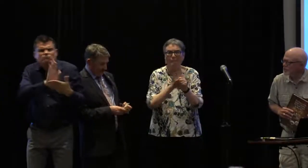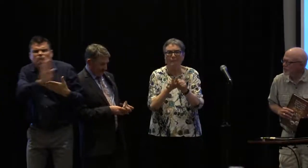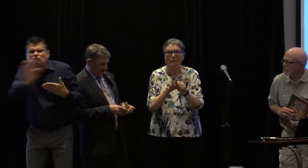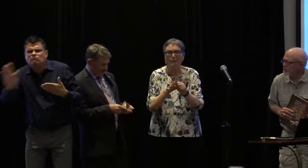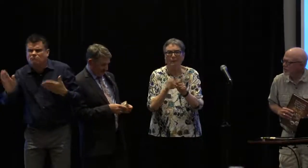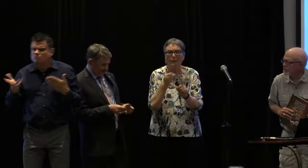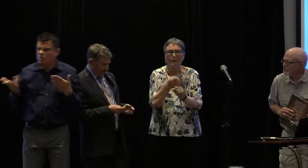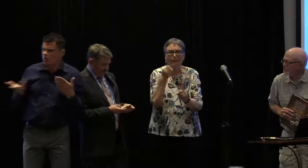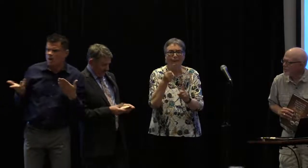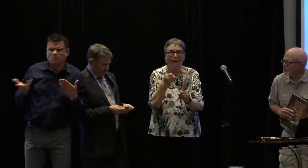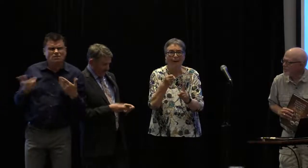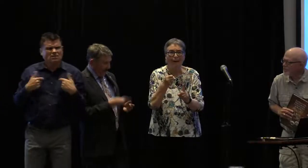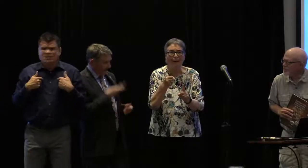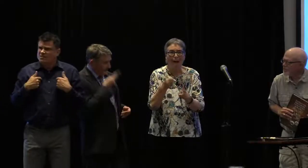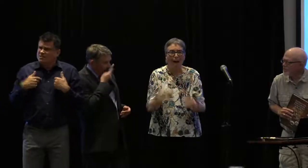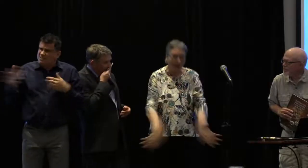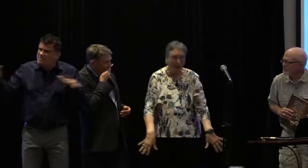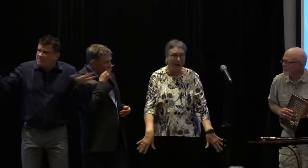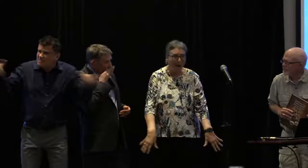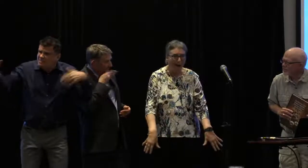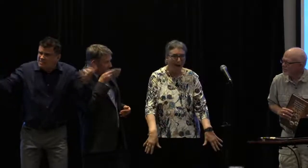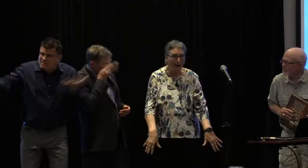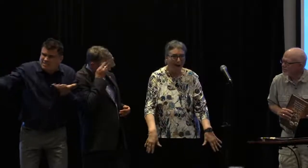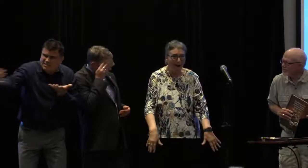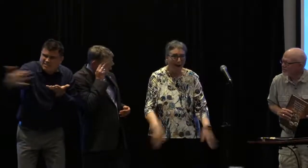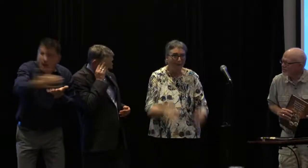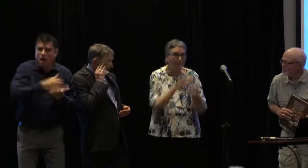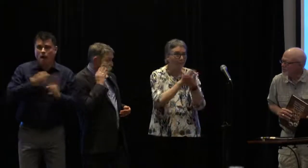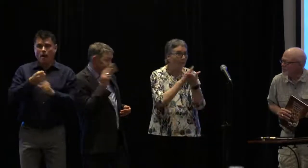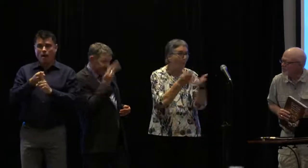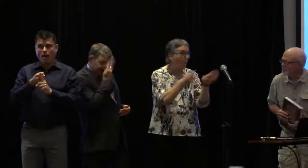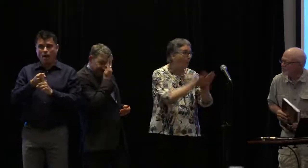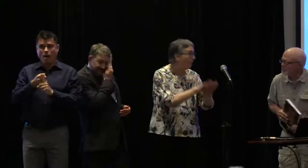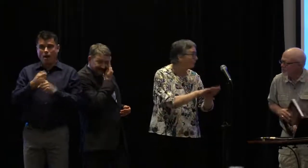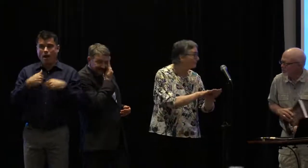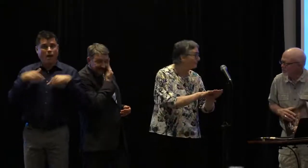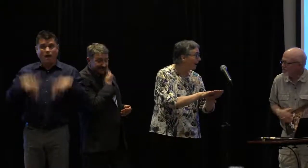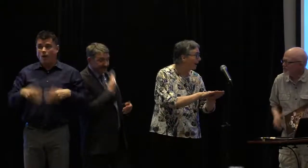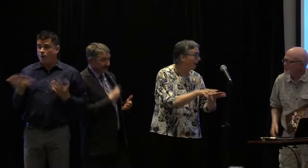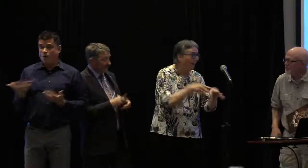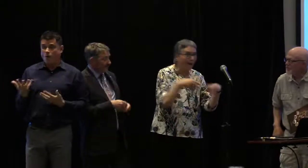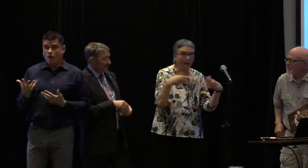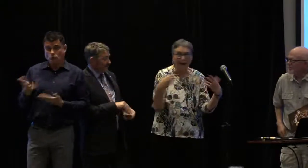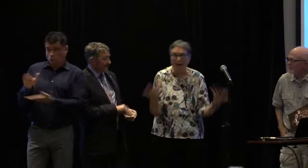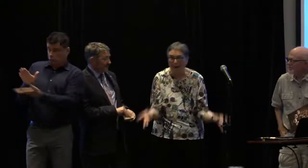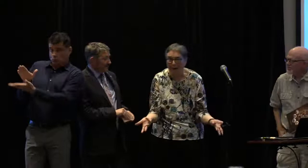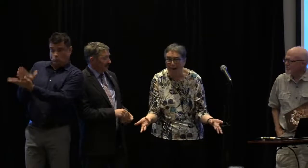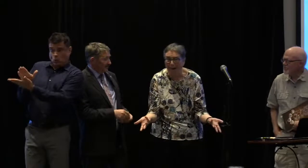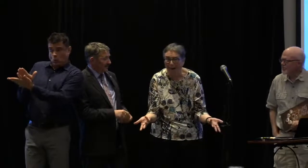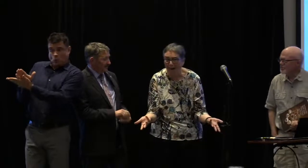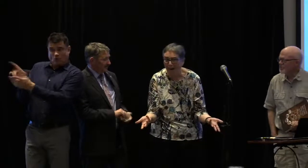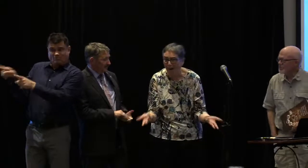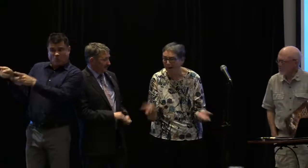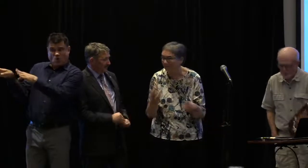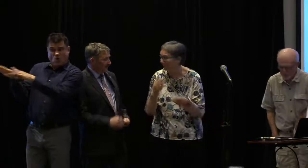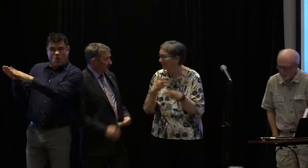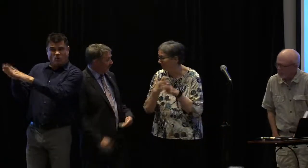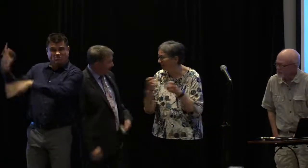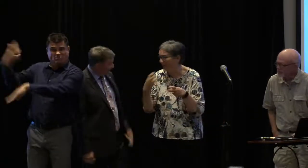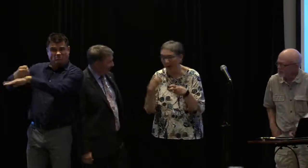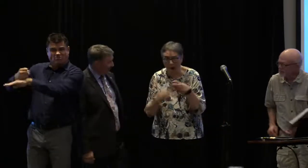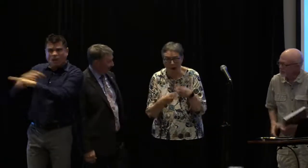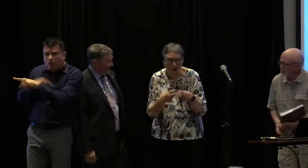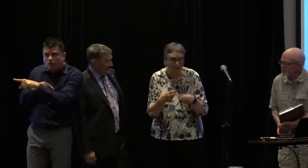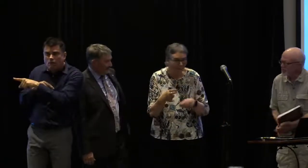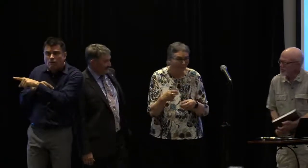each person, and then COVID hit. And there was no more traveling across the province, and there was no more schools